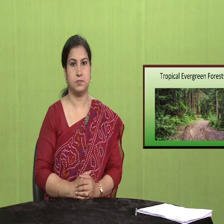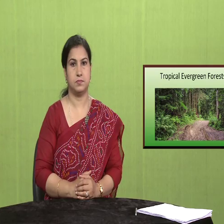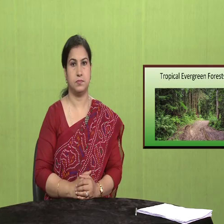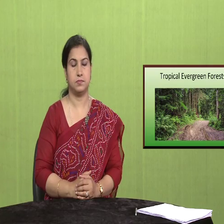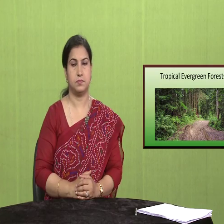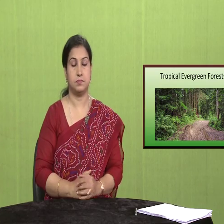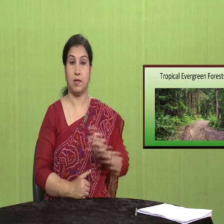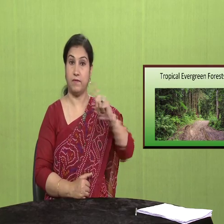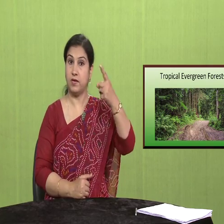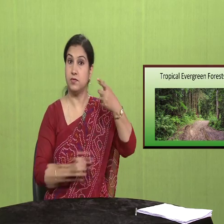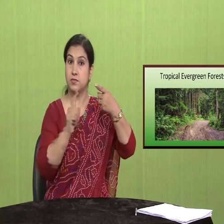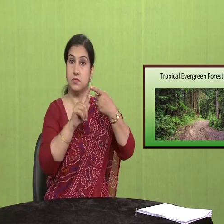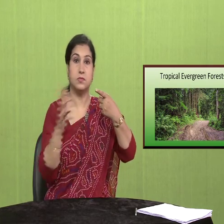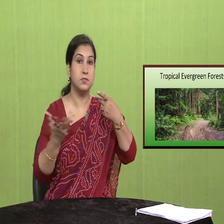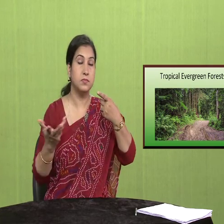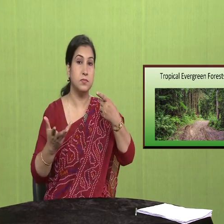The first name is